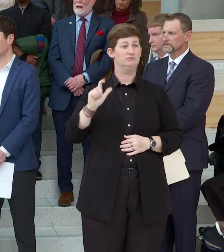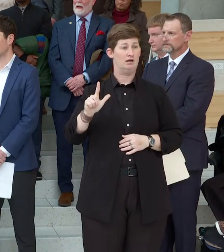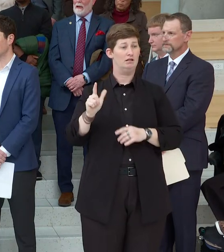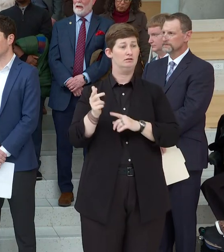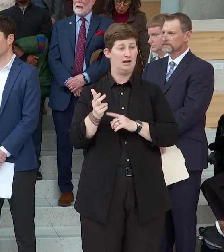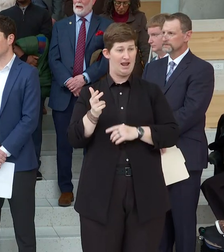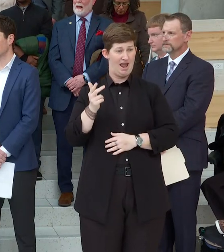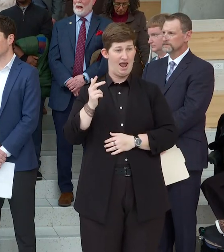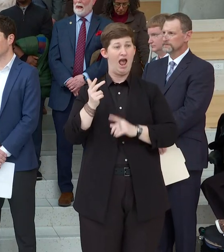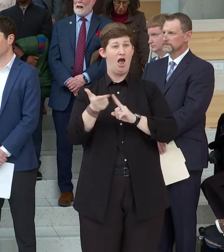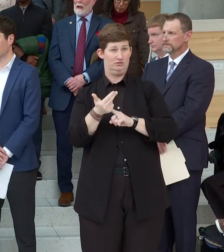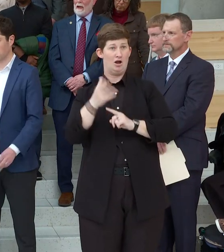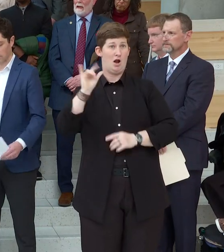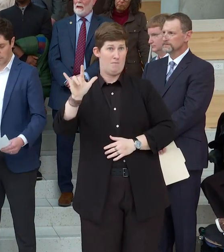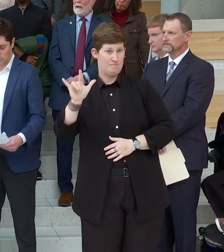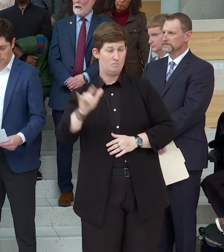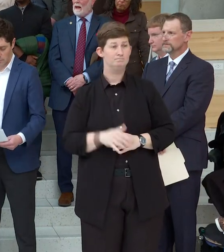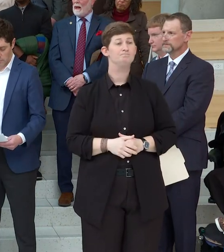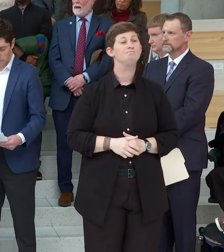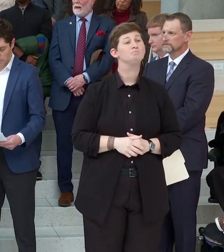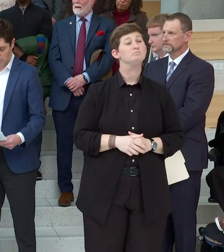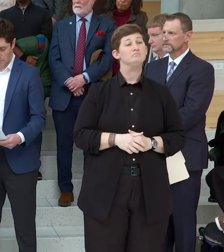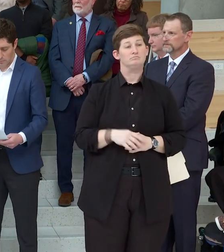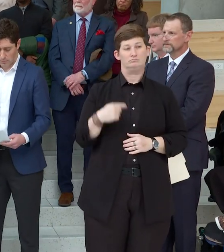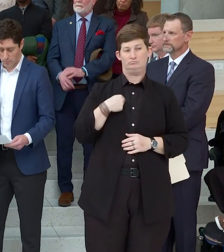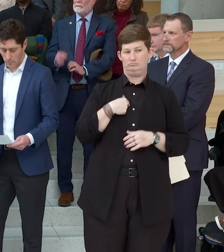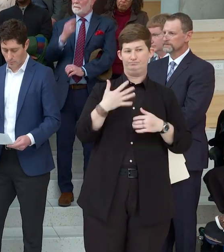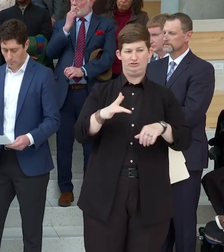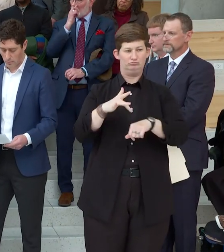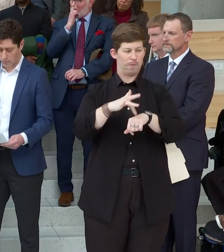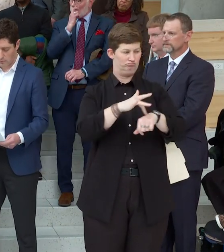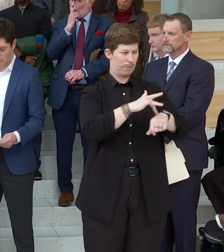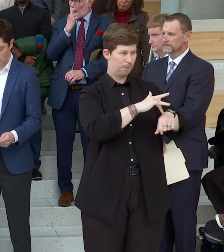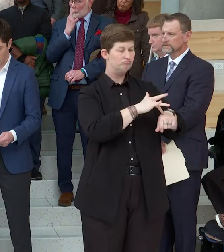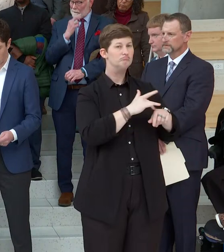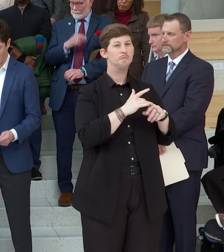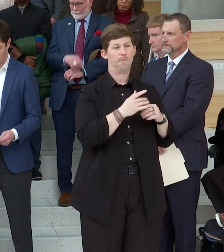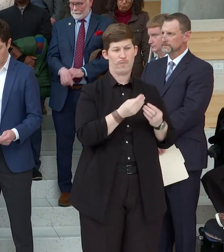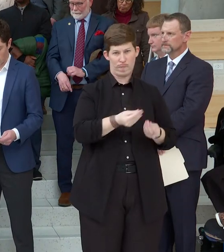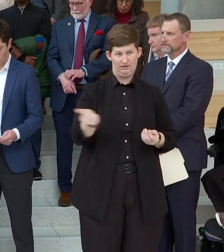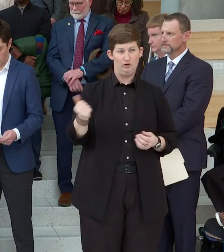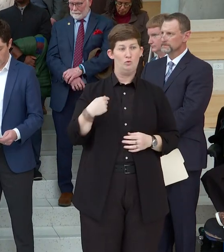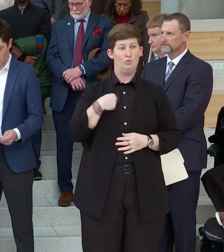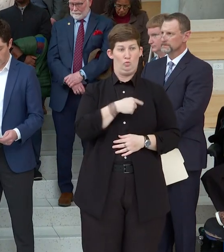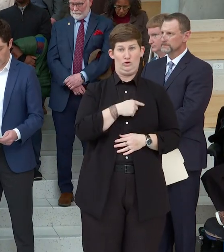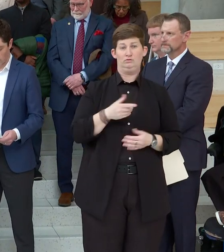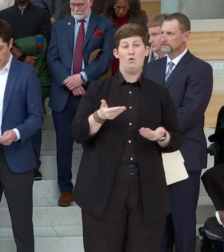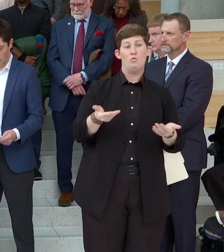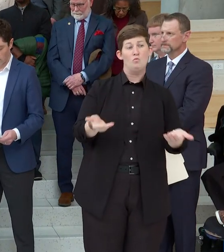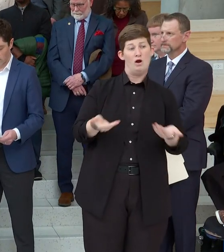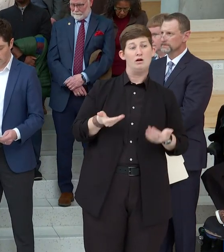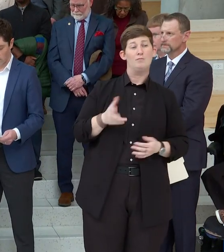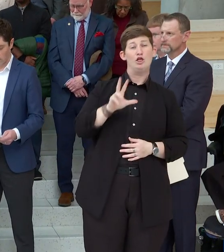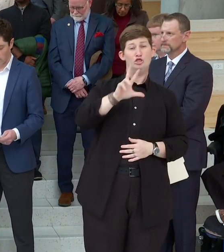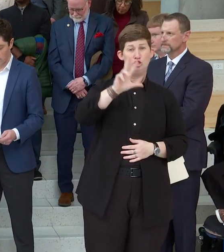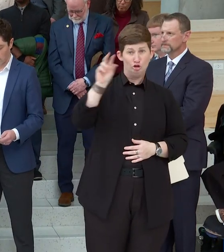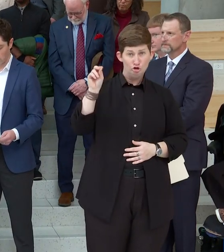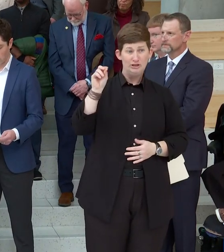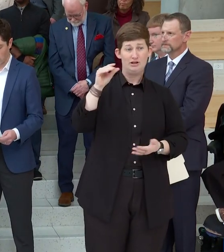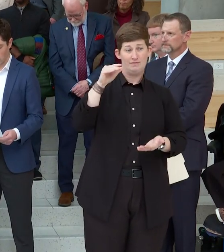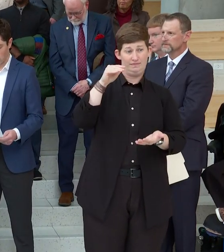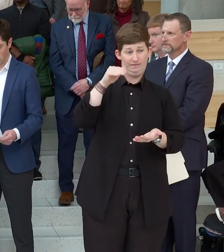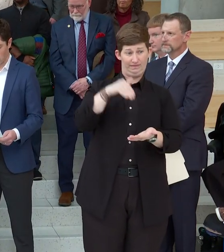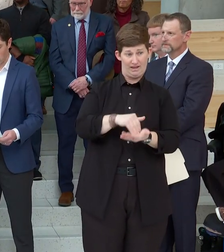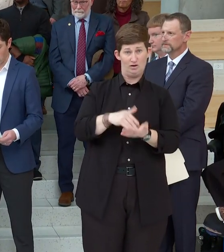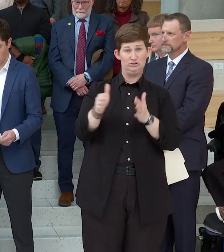of the things that have been brought up here today. Well, we welcome over 30,000 group room nights. Those are the conventioneers